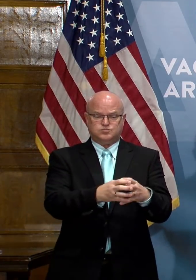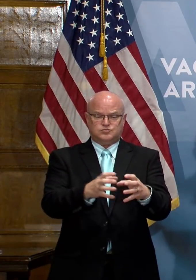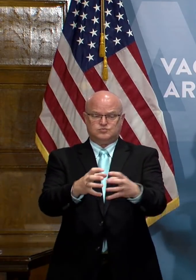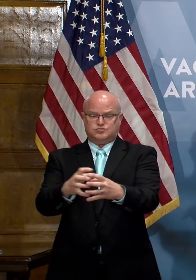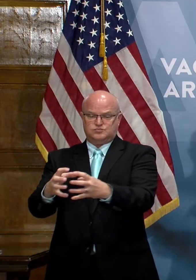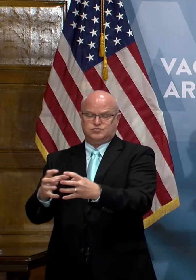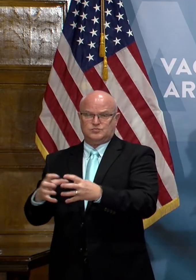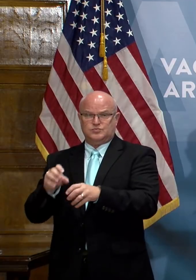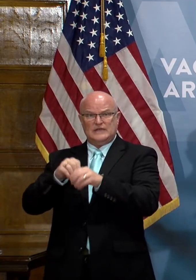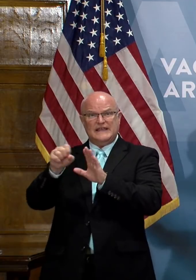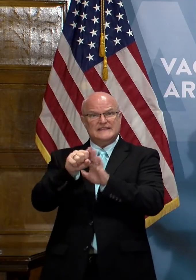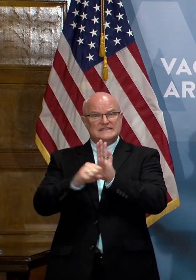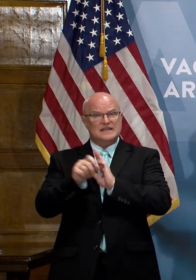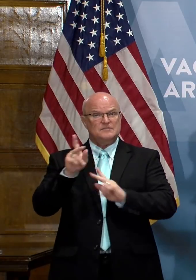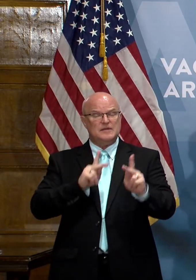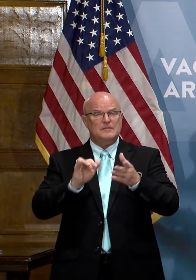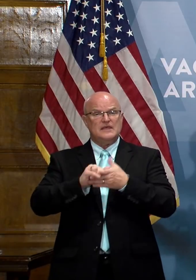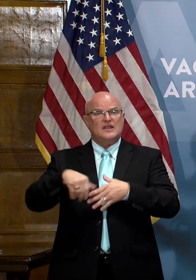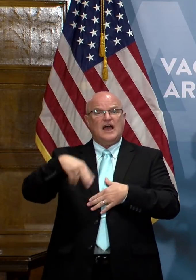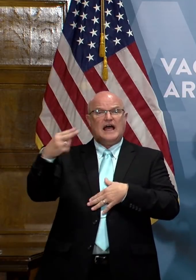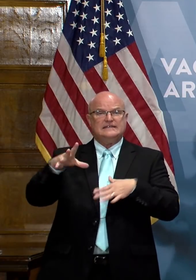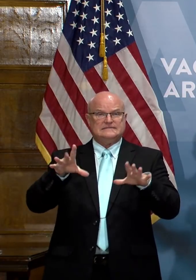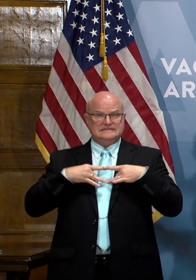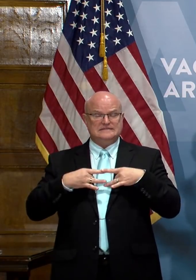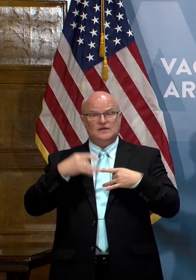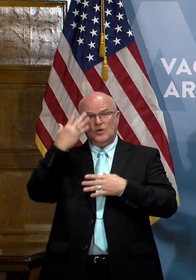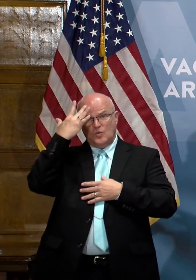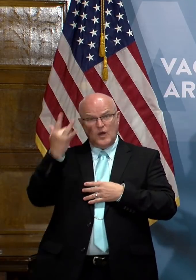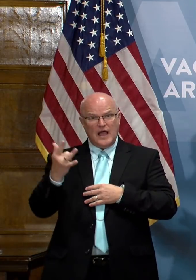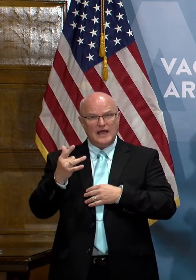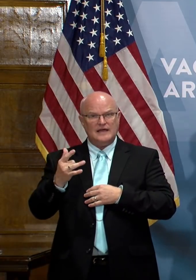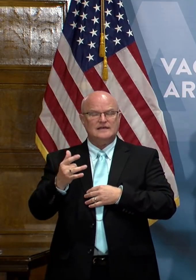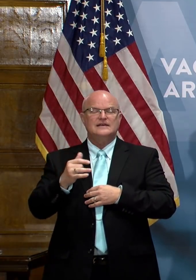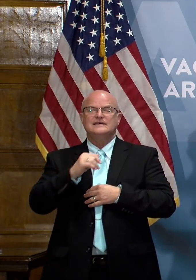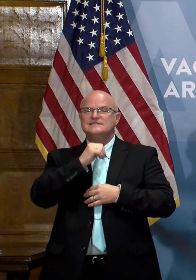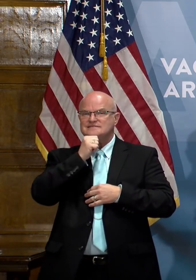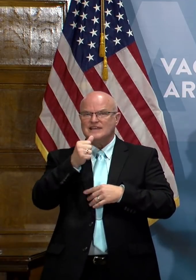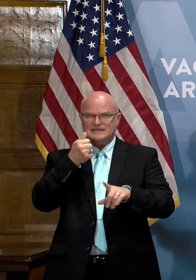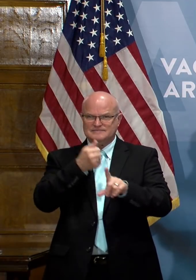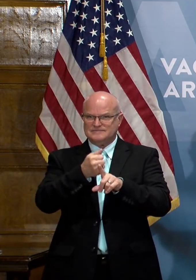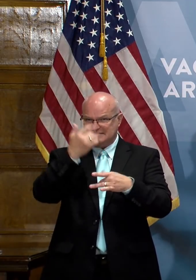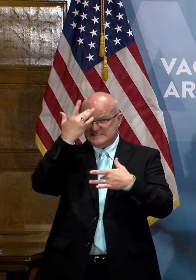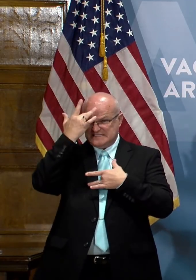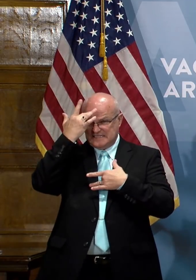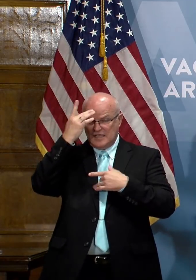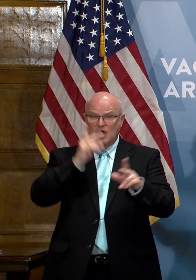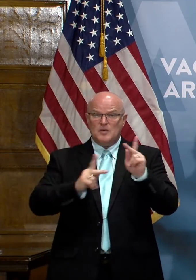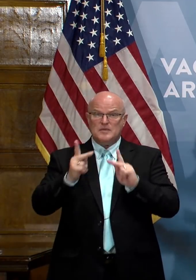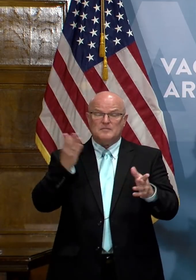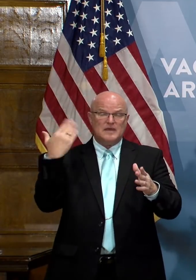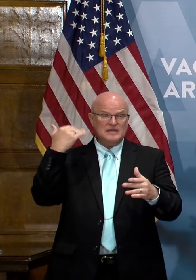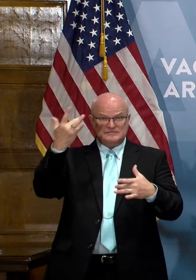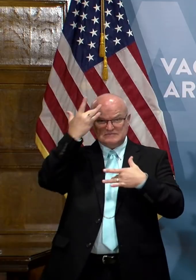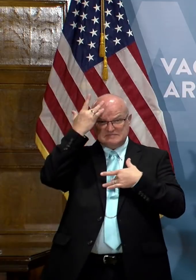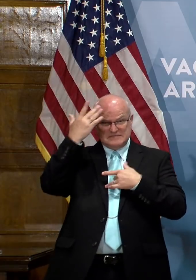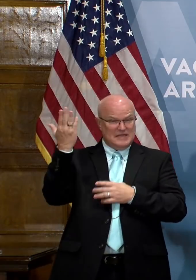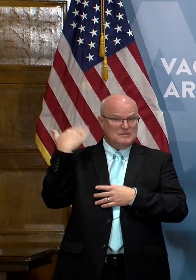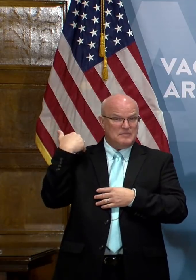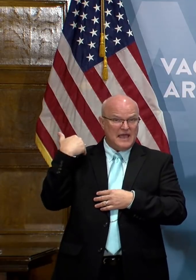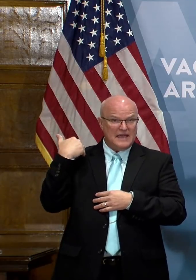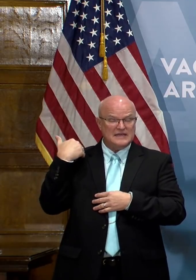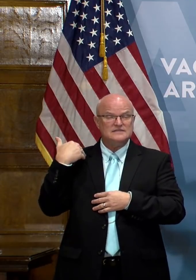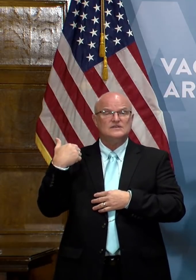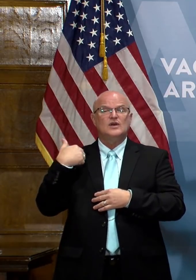our state of individuals that are highly susceptible because they haven't been infected. Those individuals that may have been infected in the past,